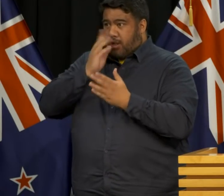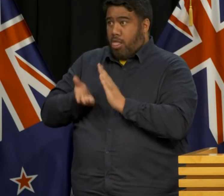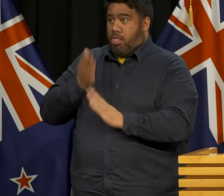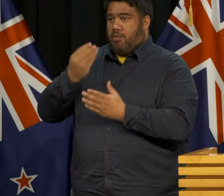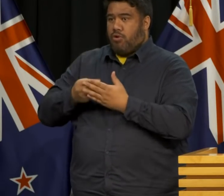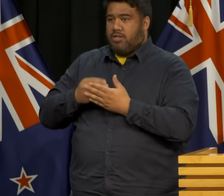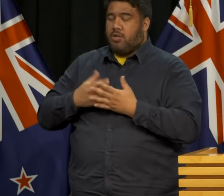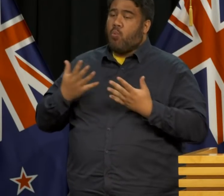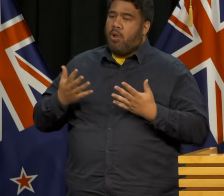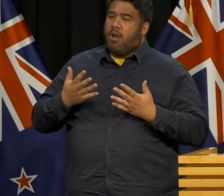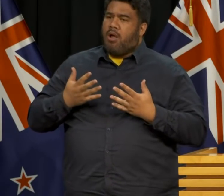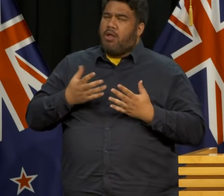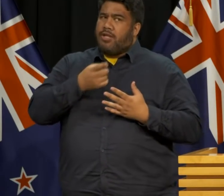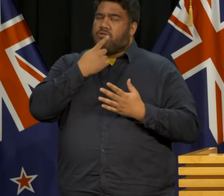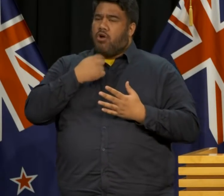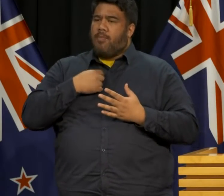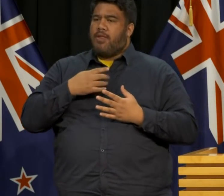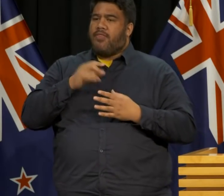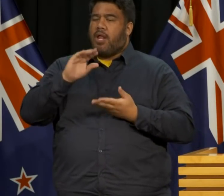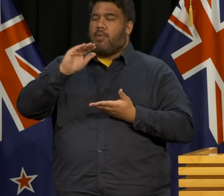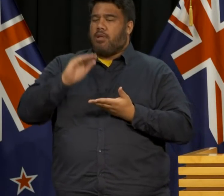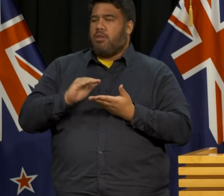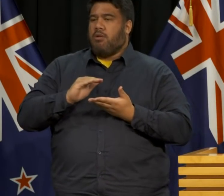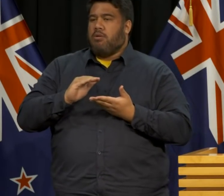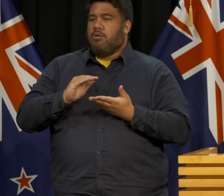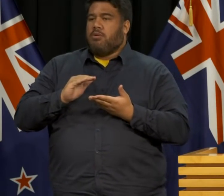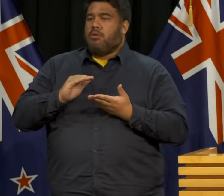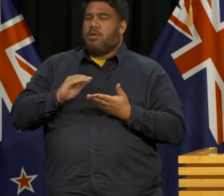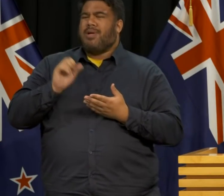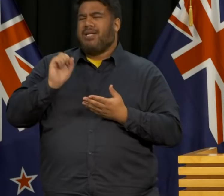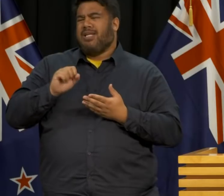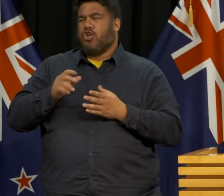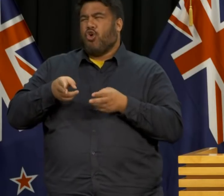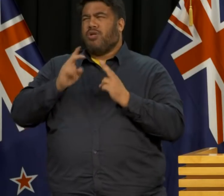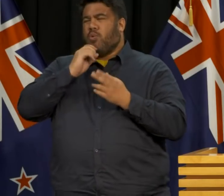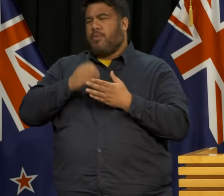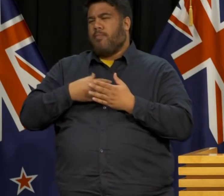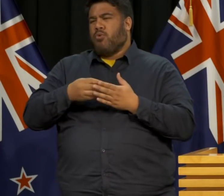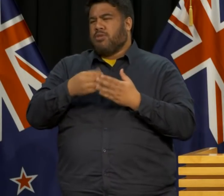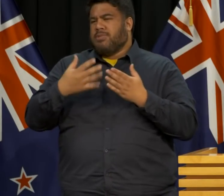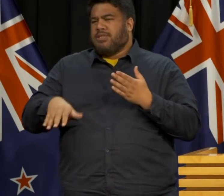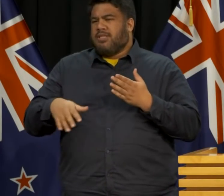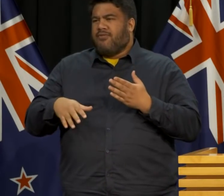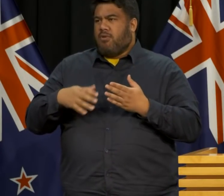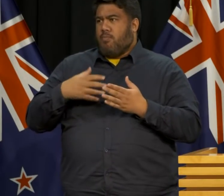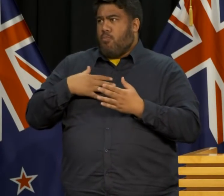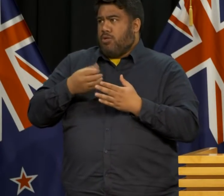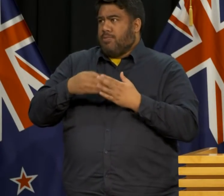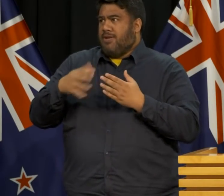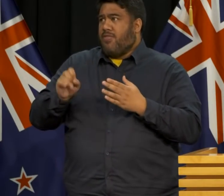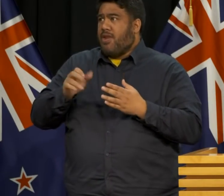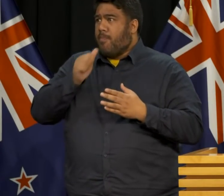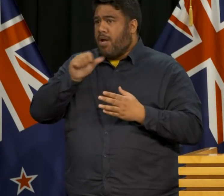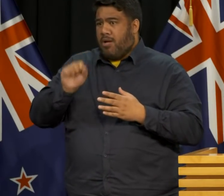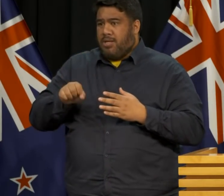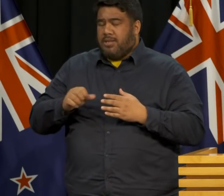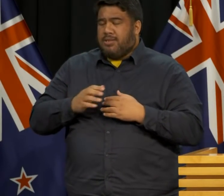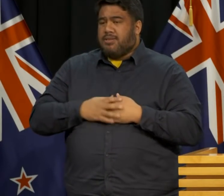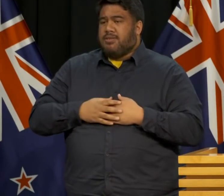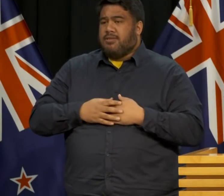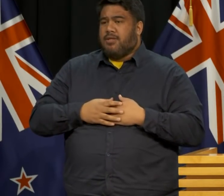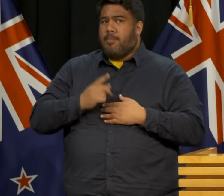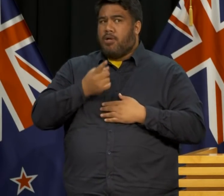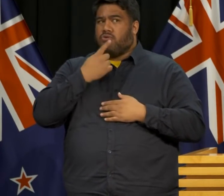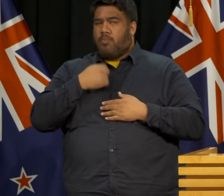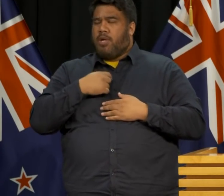typical, book rate for alcohol, which is well above what you'd pay if you were going to even to a bar or buying alcohol from a